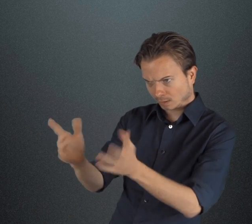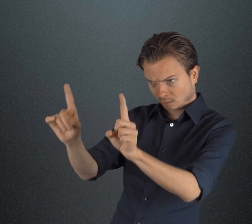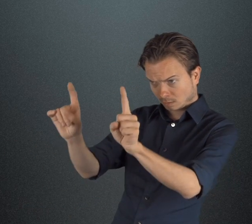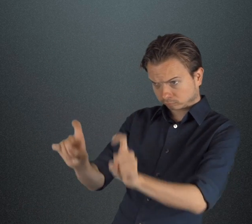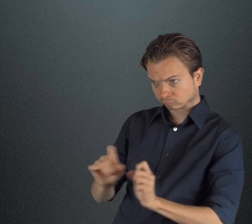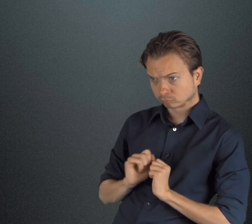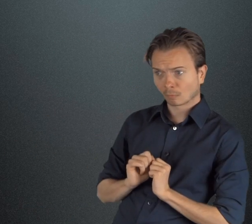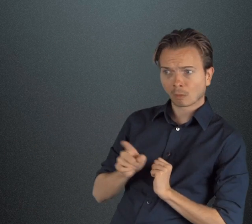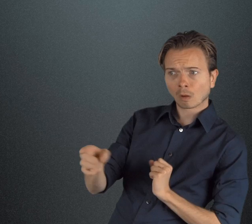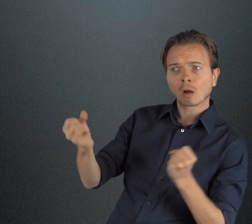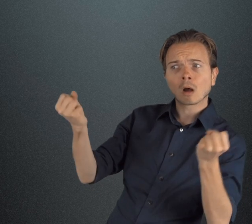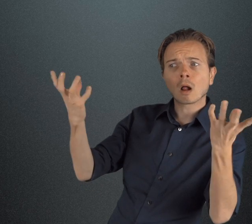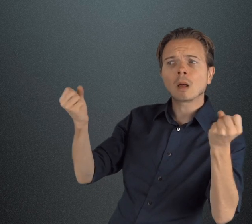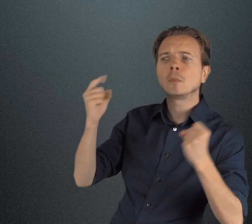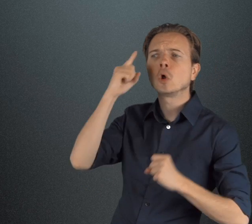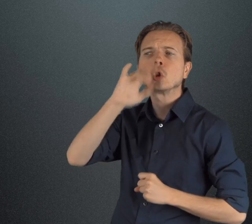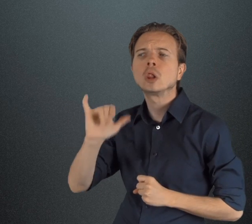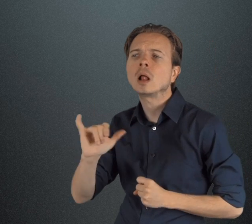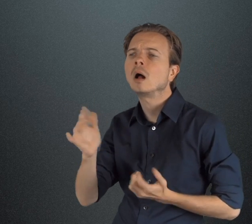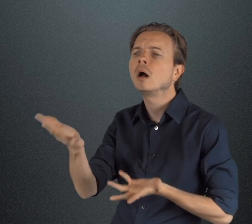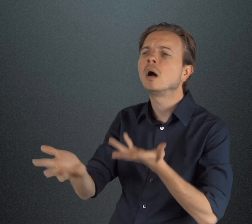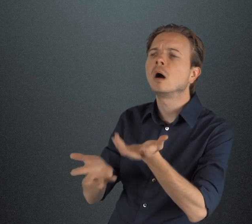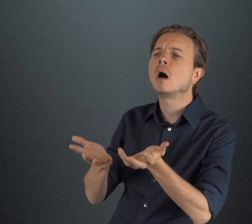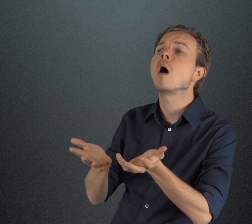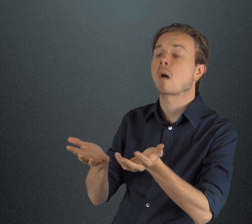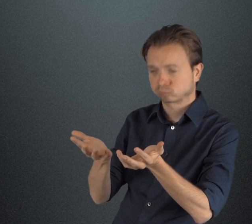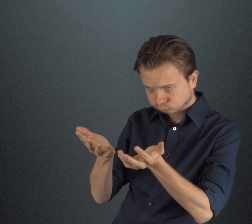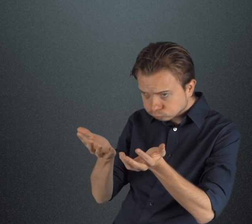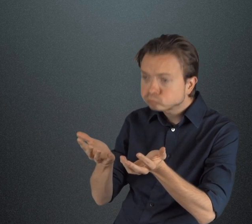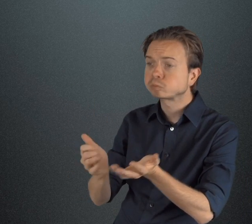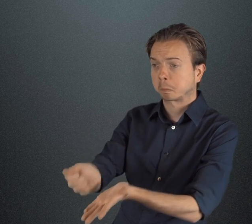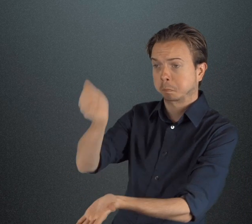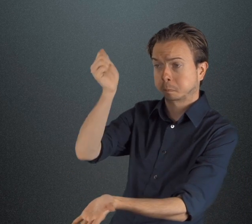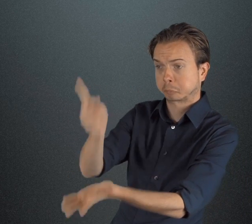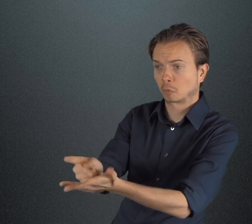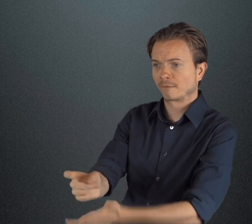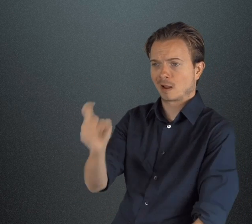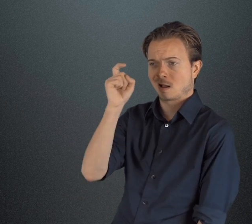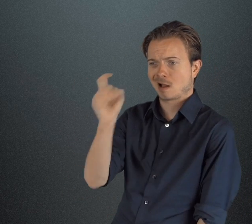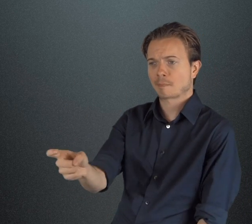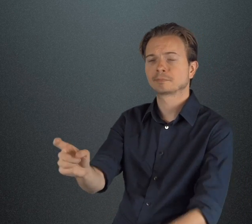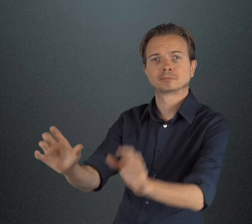sign language is used on or before June 30th, 2014.